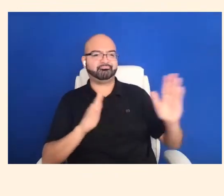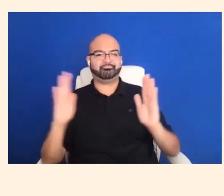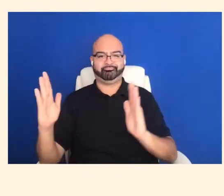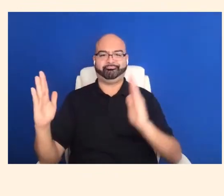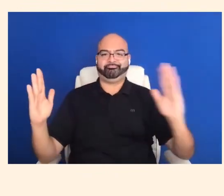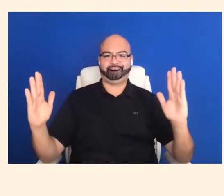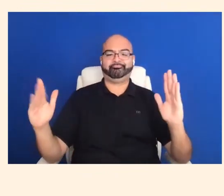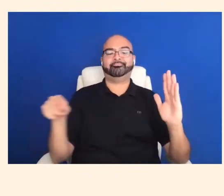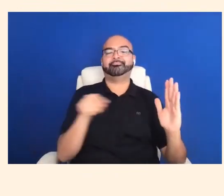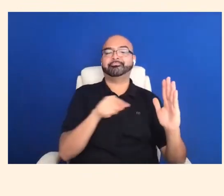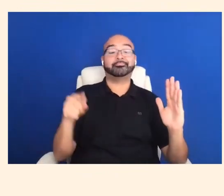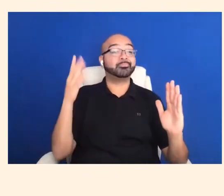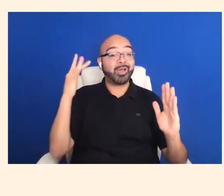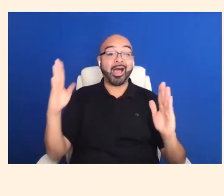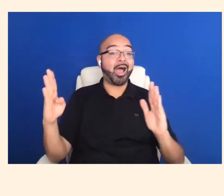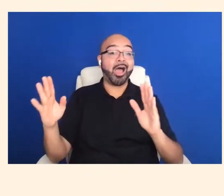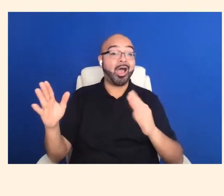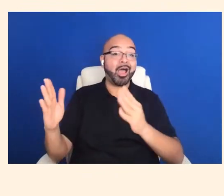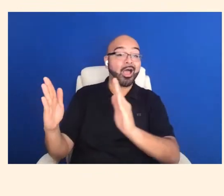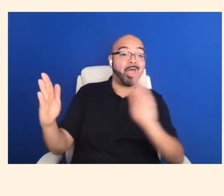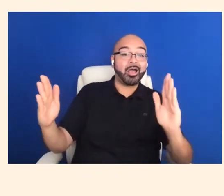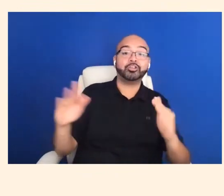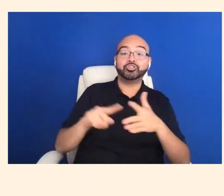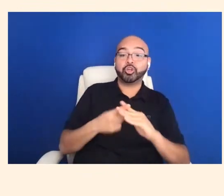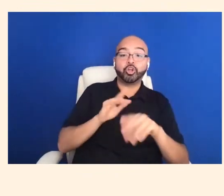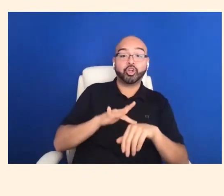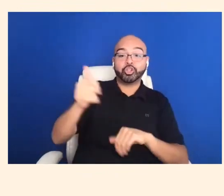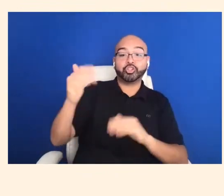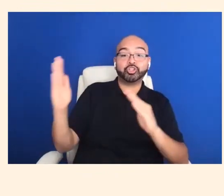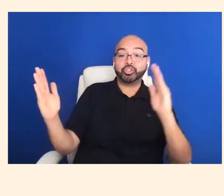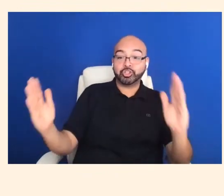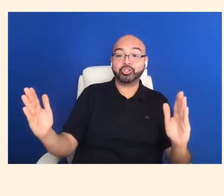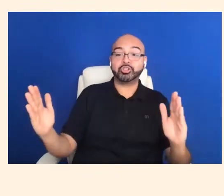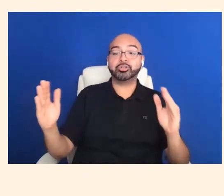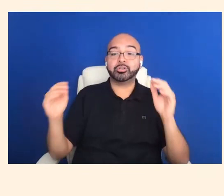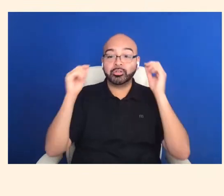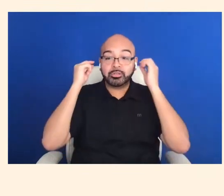the reason of this is because,